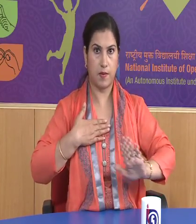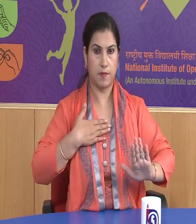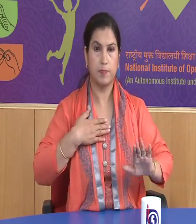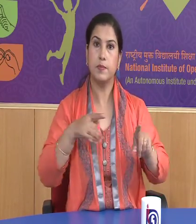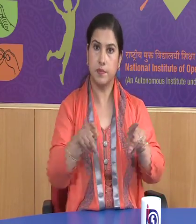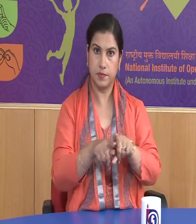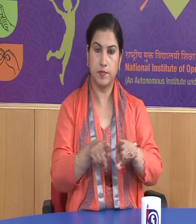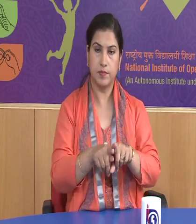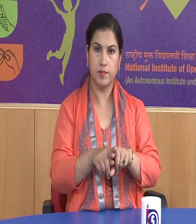and satisfied